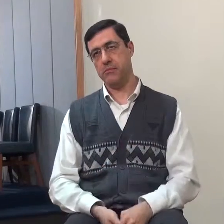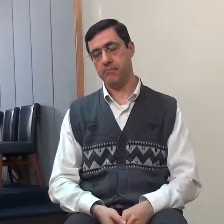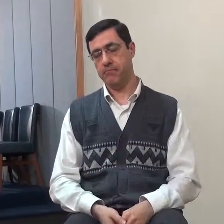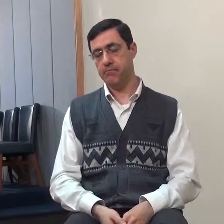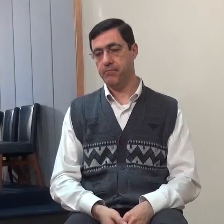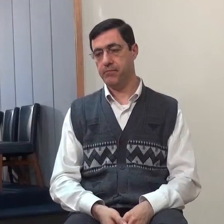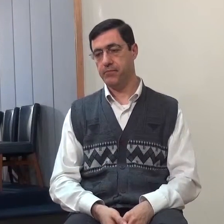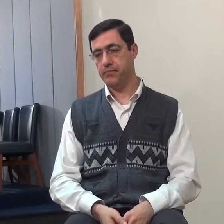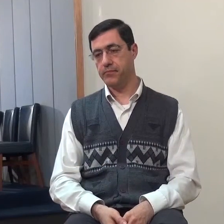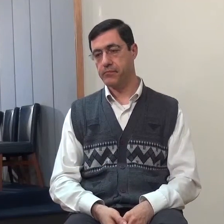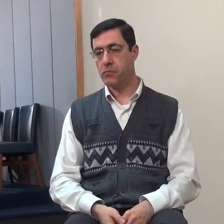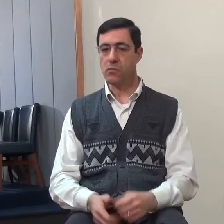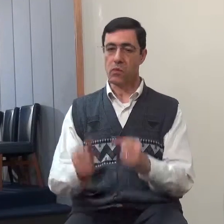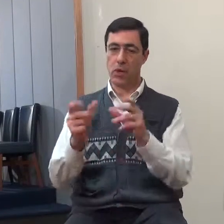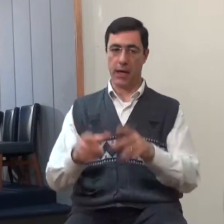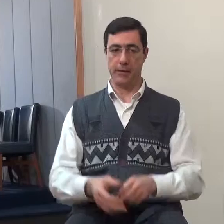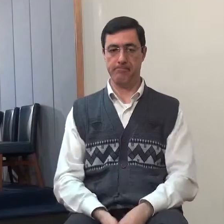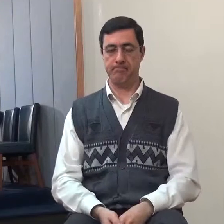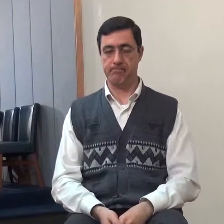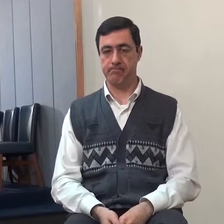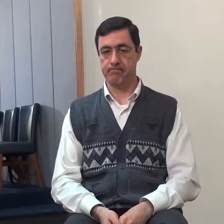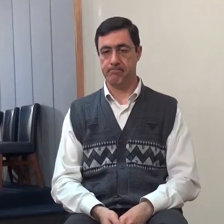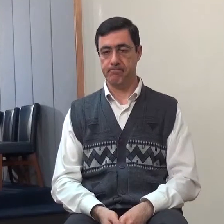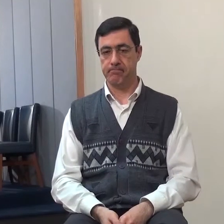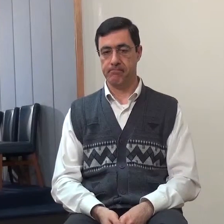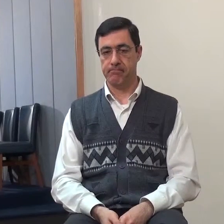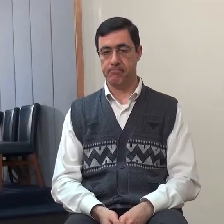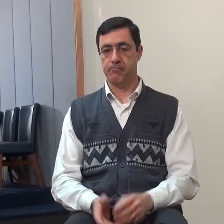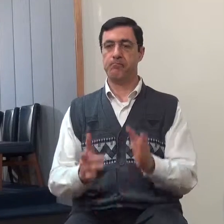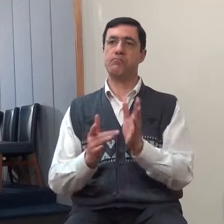down to reality. Watch your demeanor.